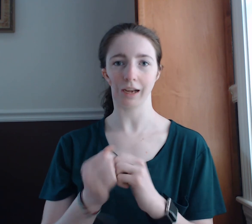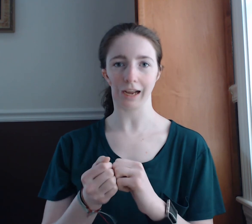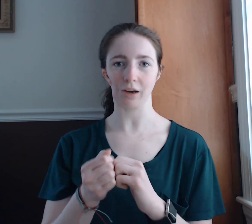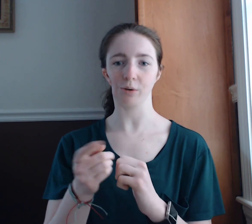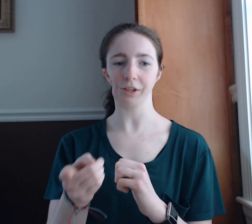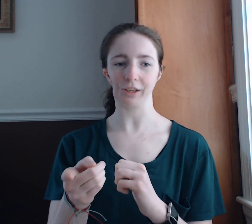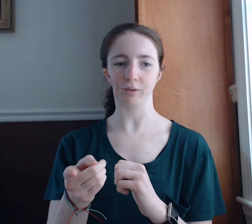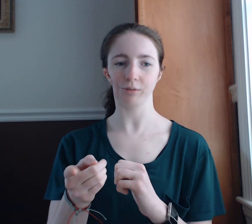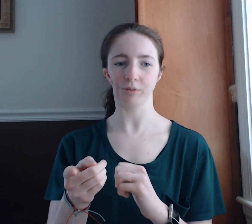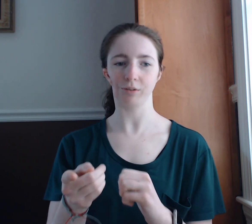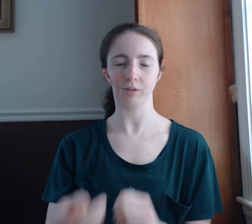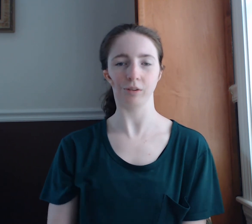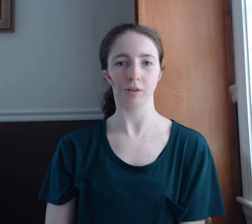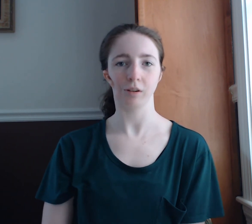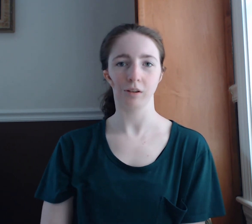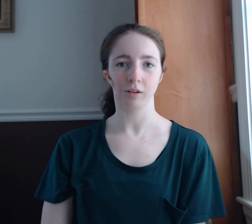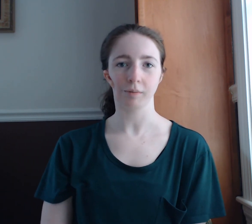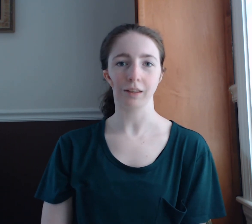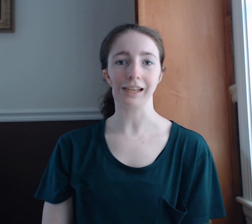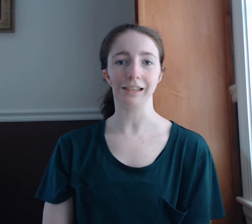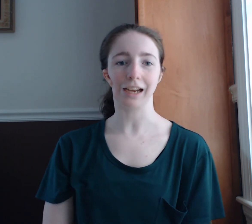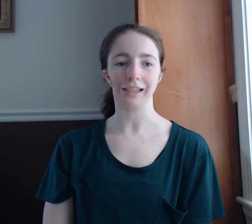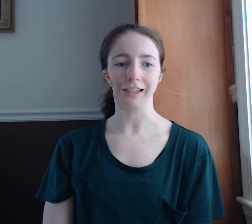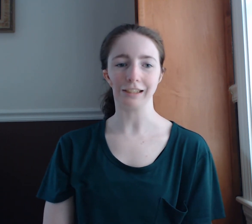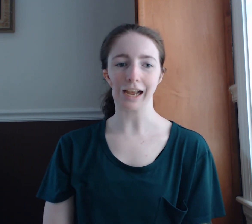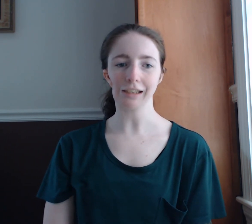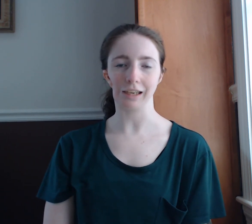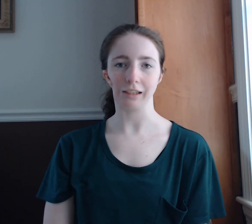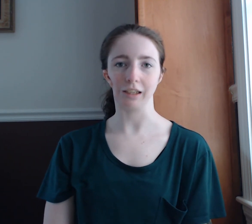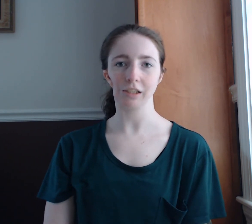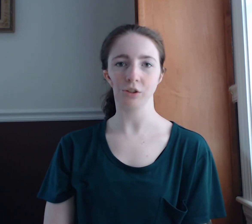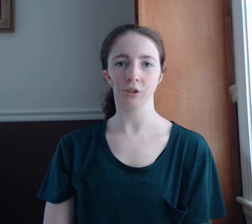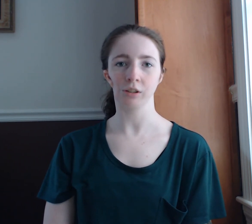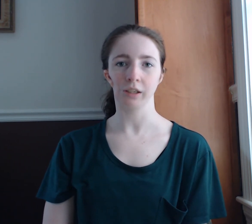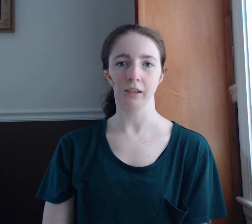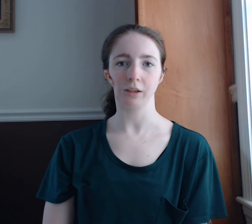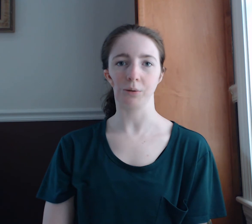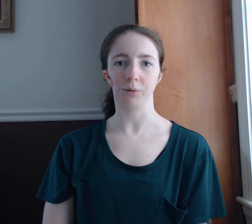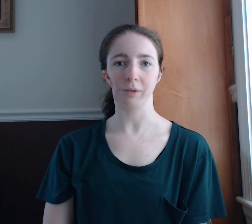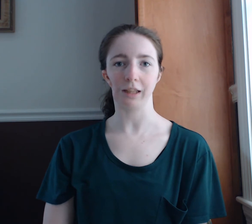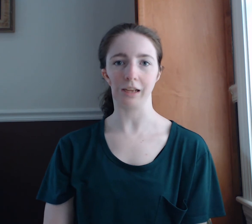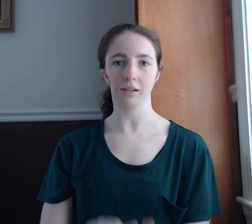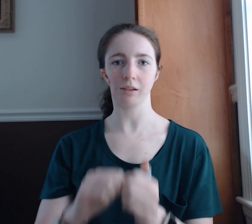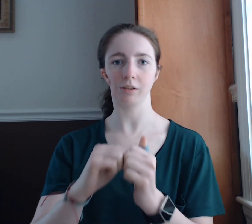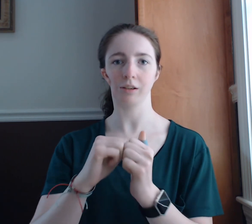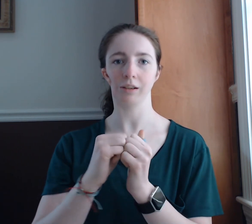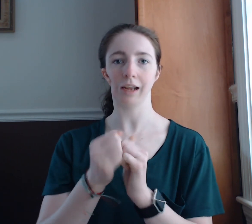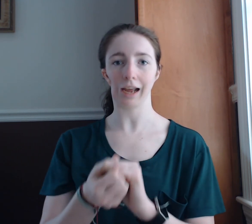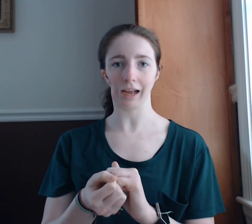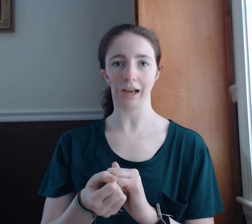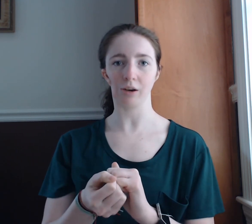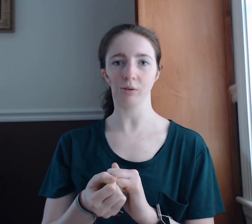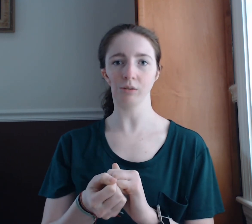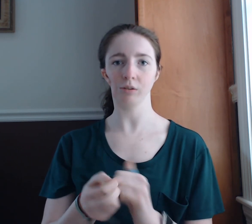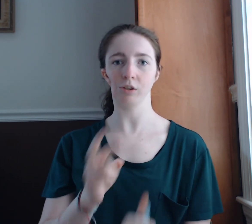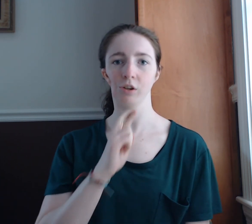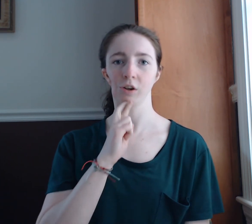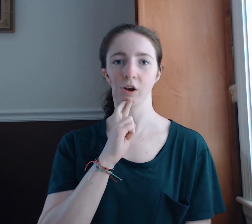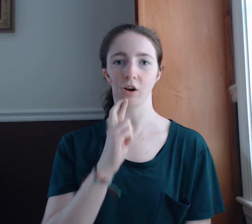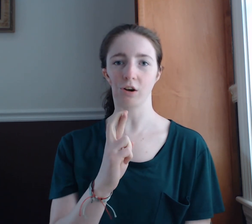How you. In Signed Exact English, it would be this. How